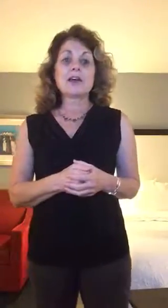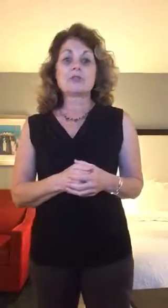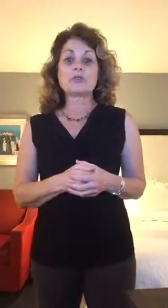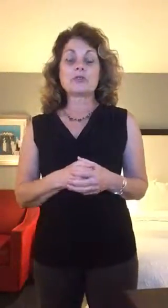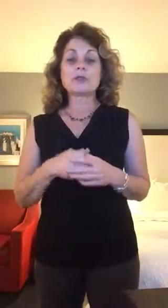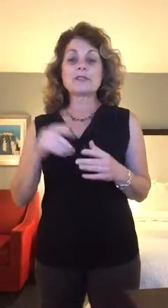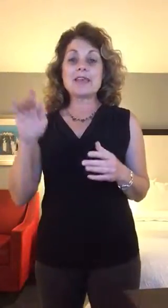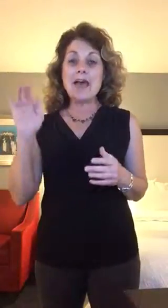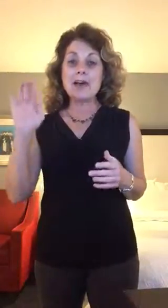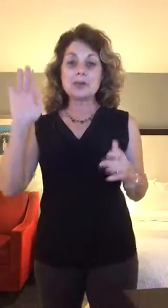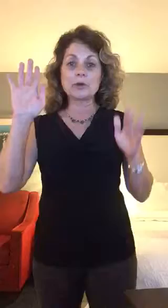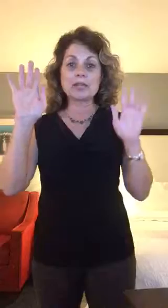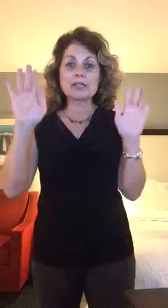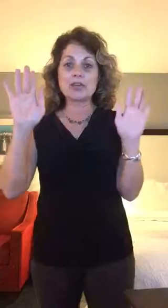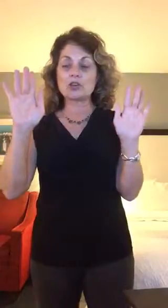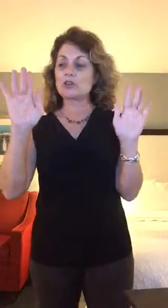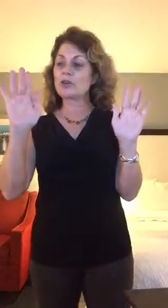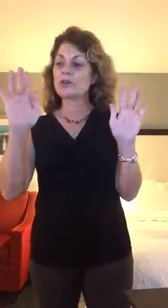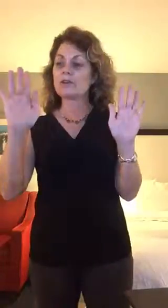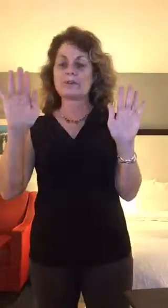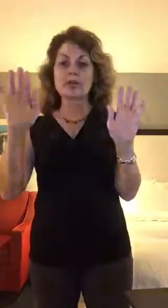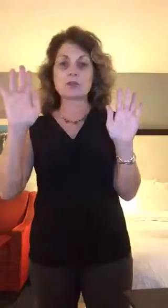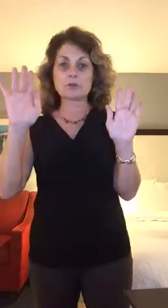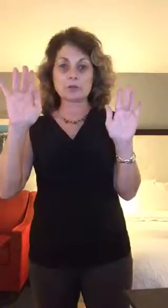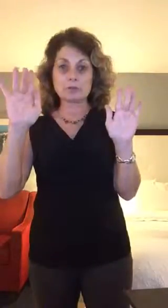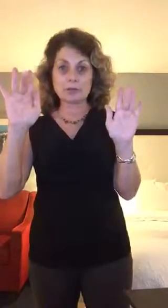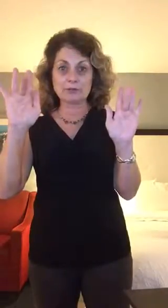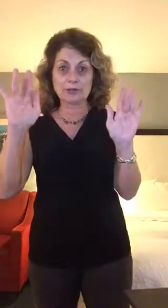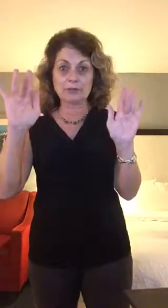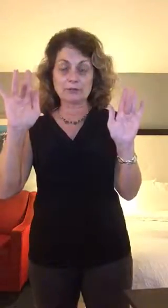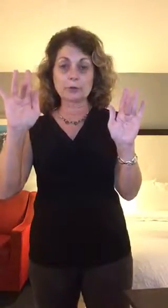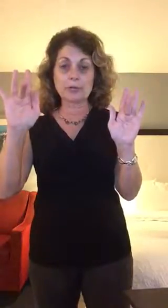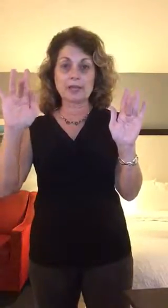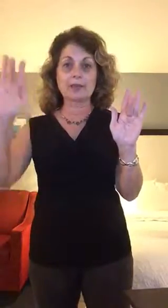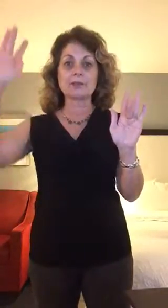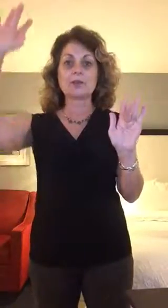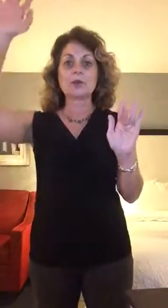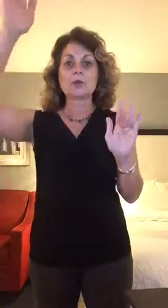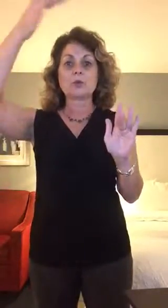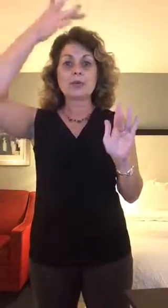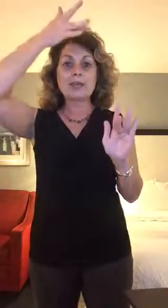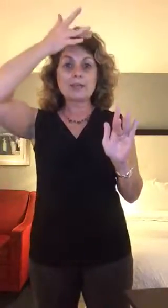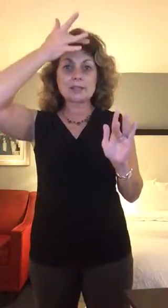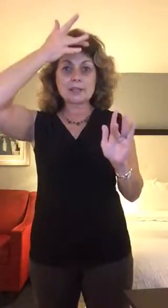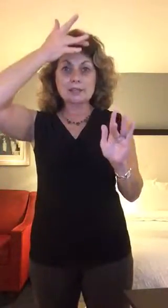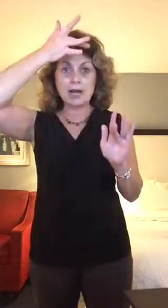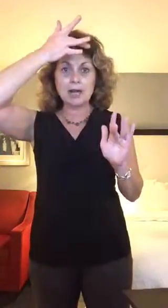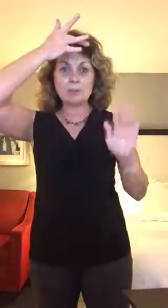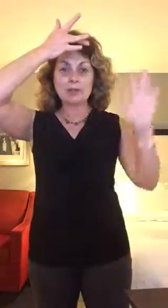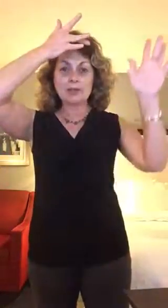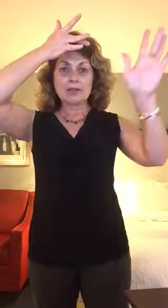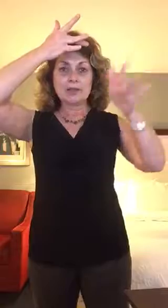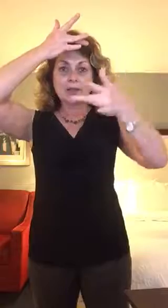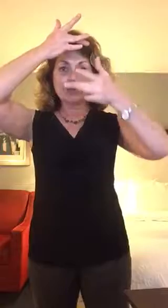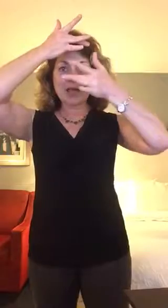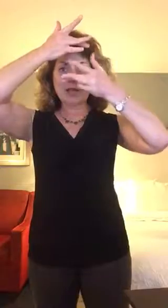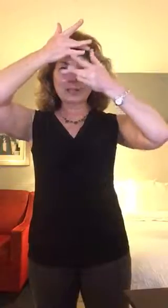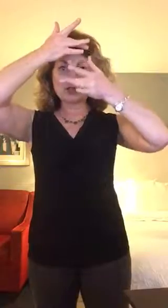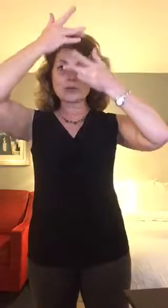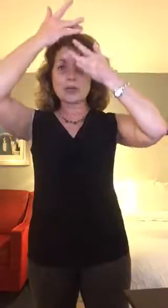Now, for the word sad, we're going to take your fingers, the middle finger forward again, one hand on top, the other hand underneath,